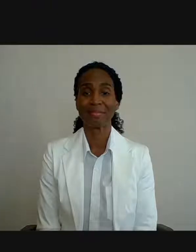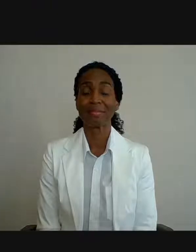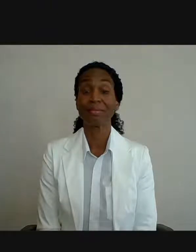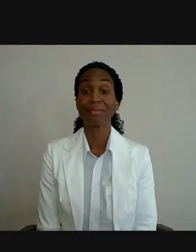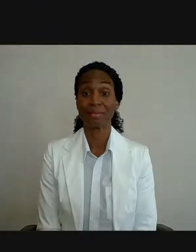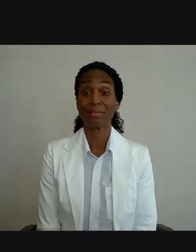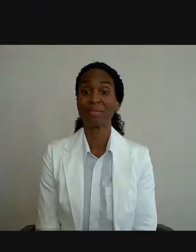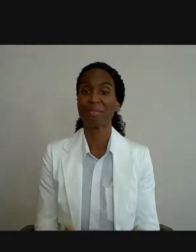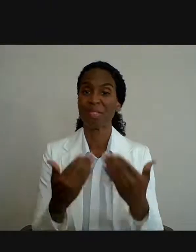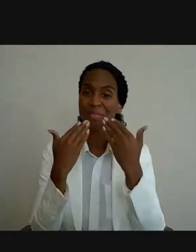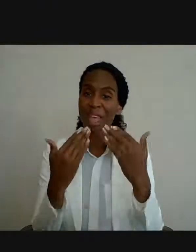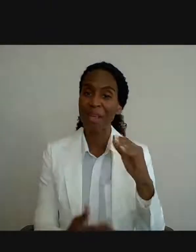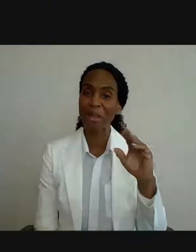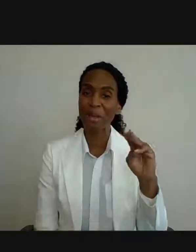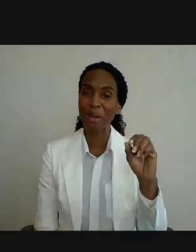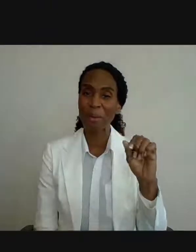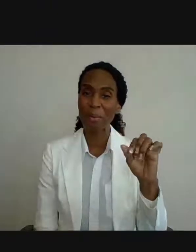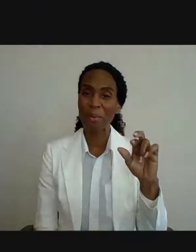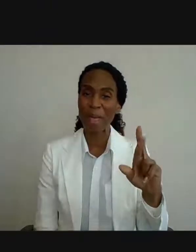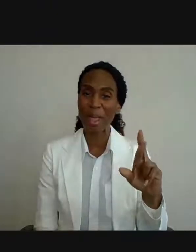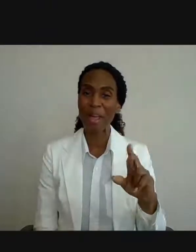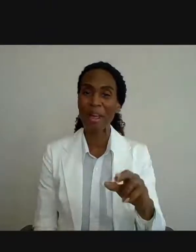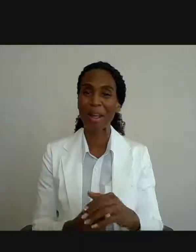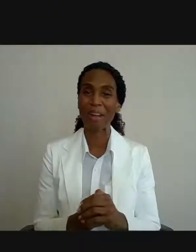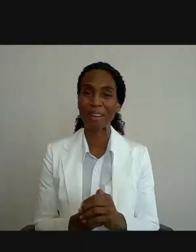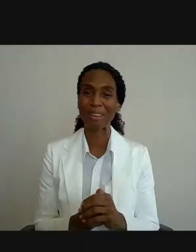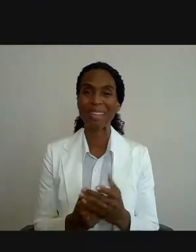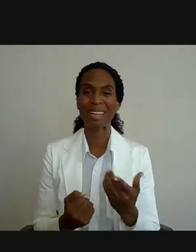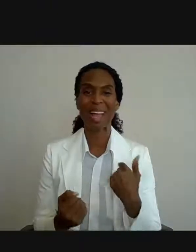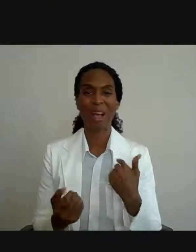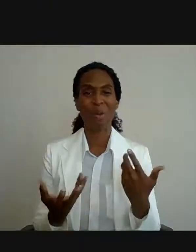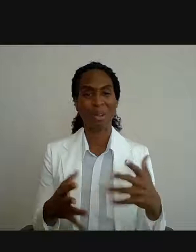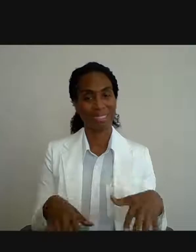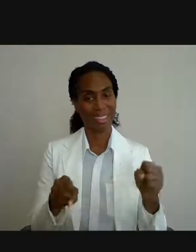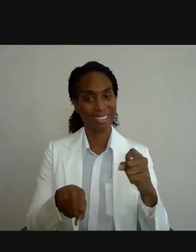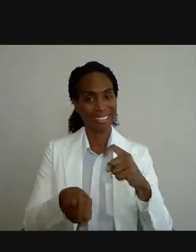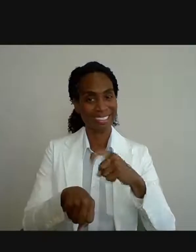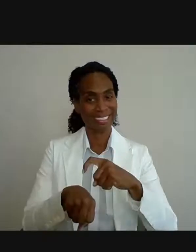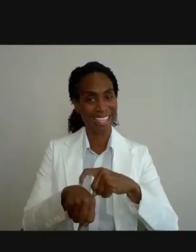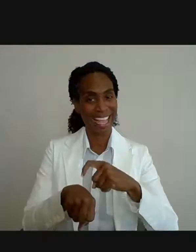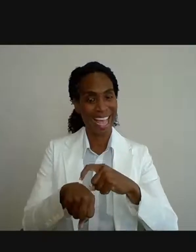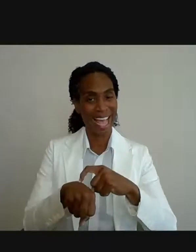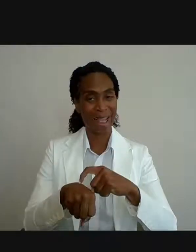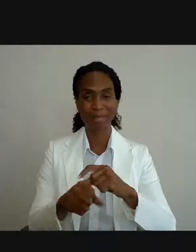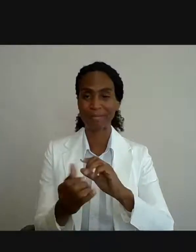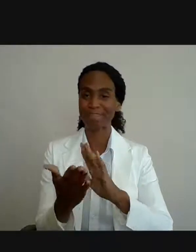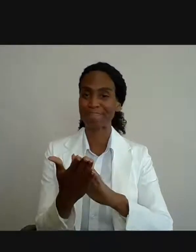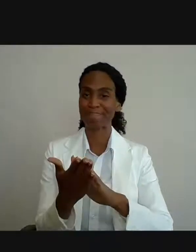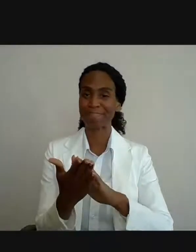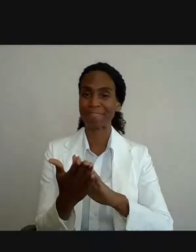Thank you, Mayor. I would like to take this time to just commend